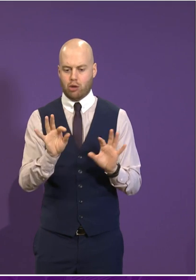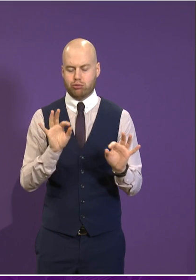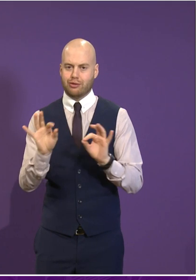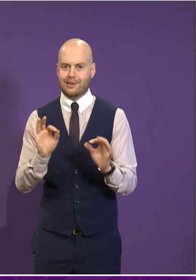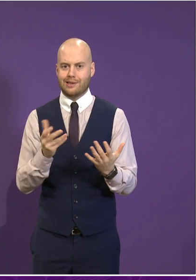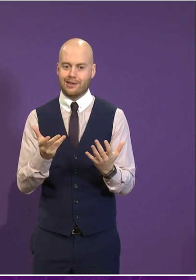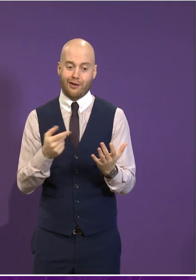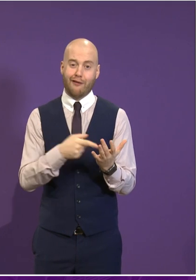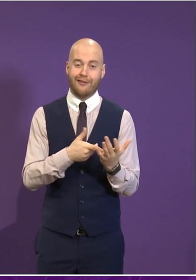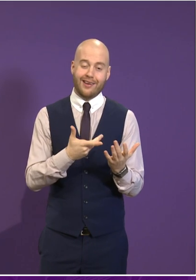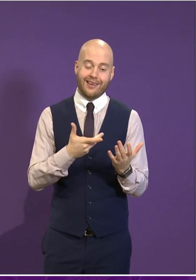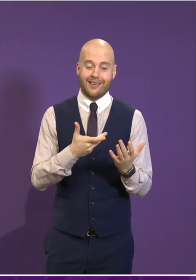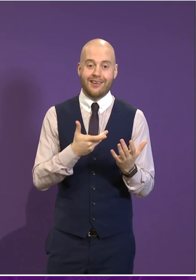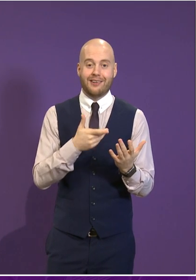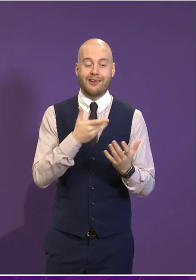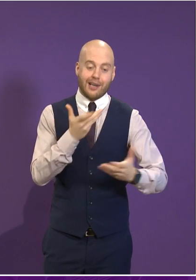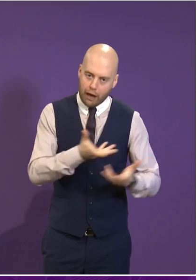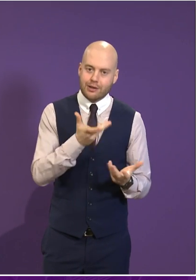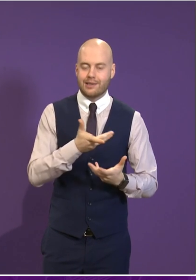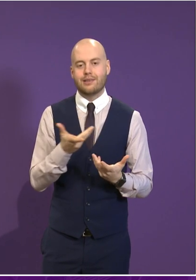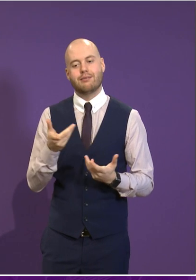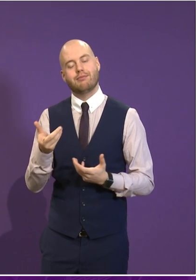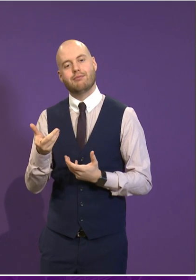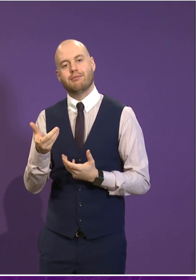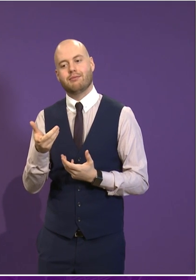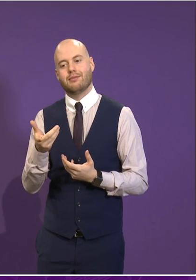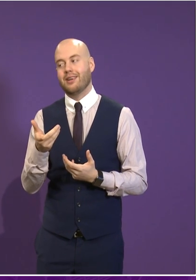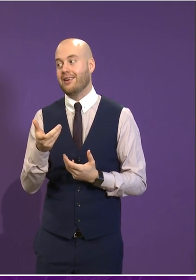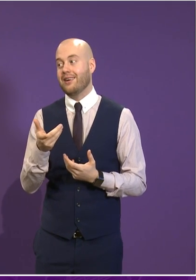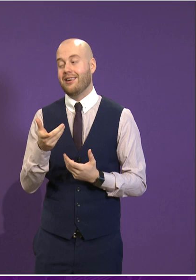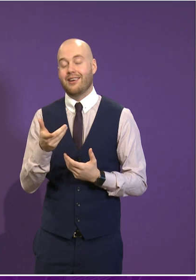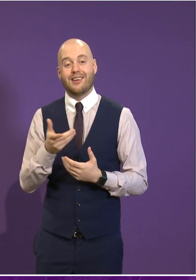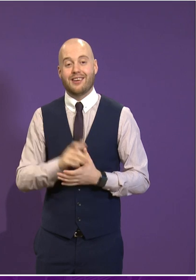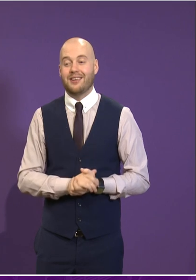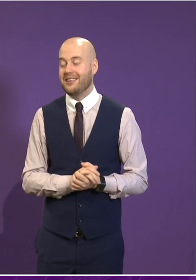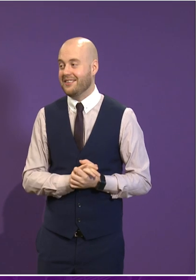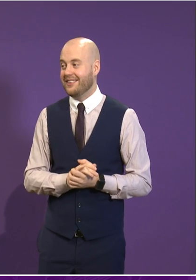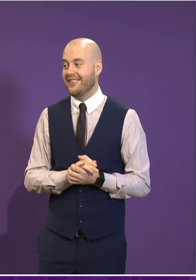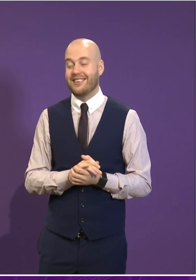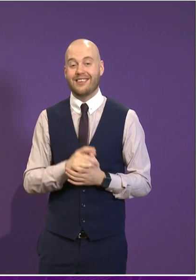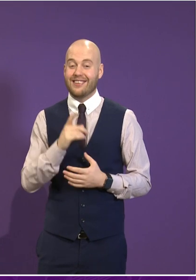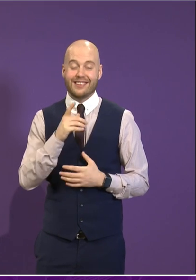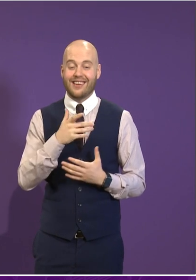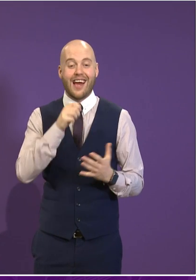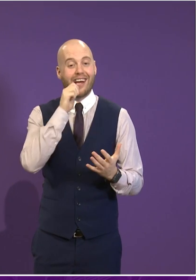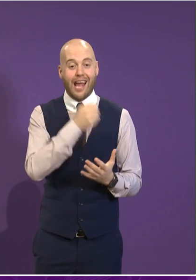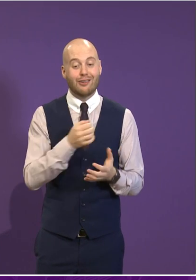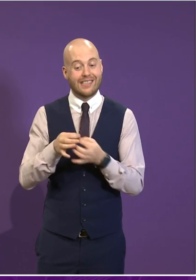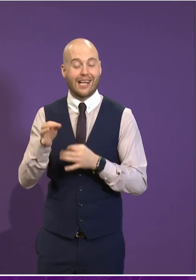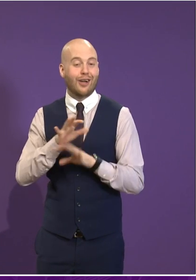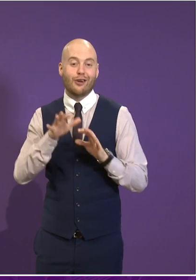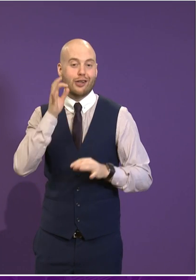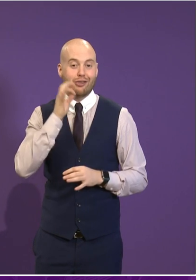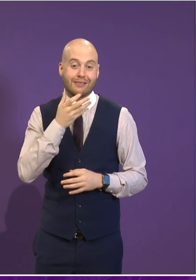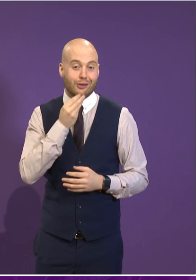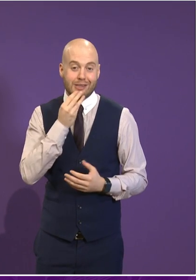and sticks as we move forward. You know, carrots and sticks are not just for Christmas. And, you know,